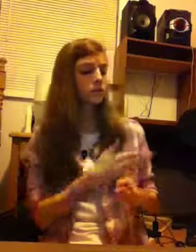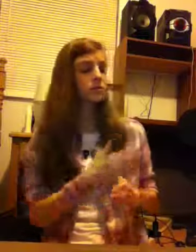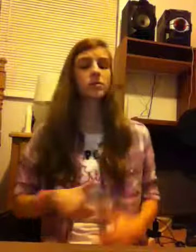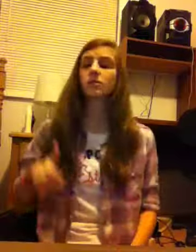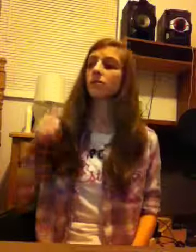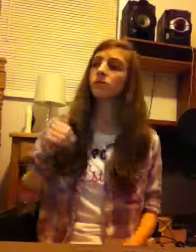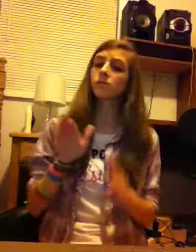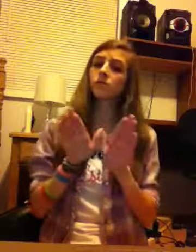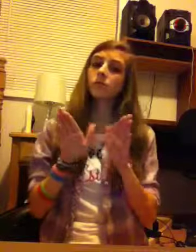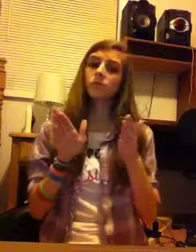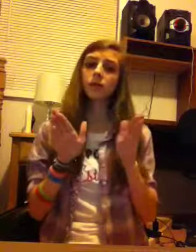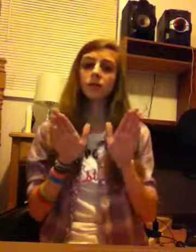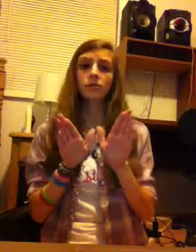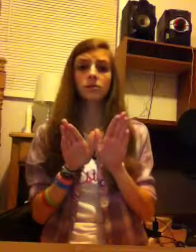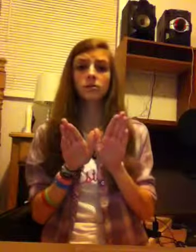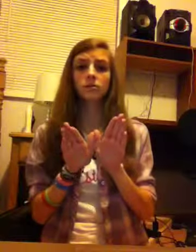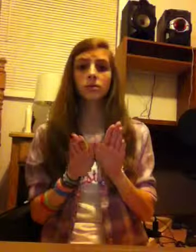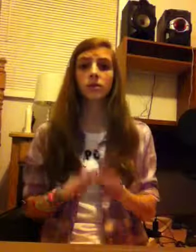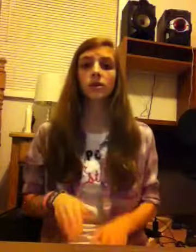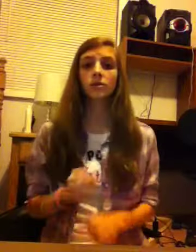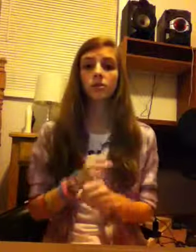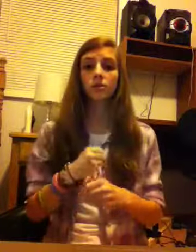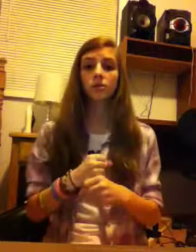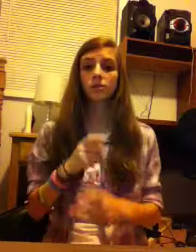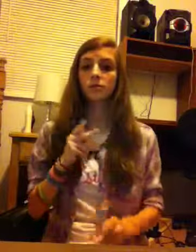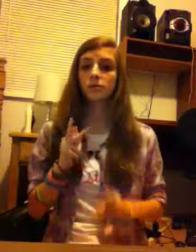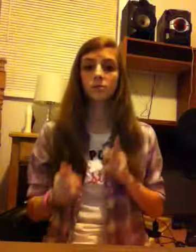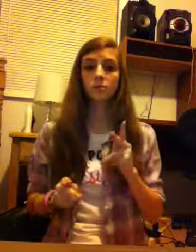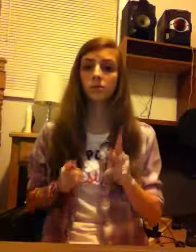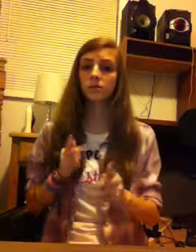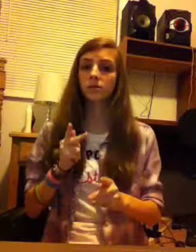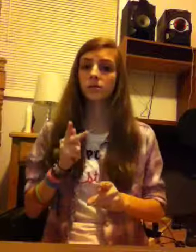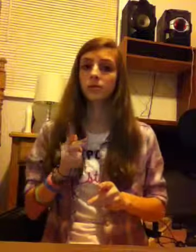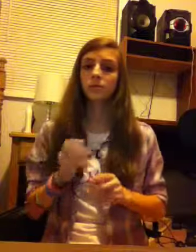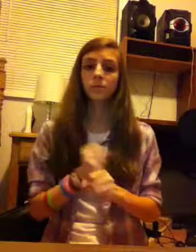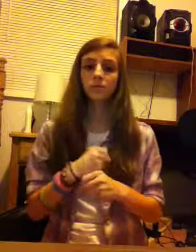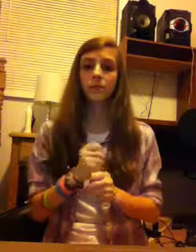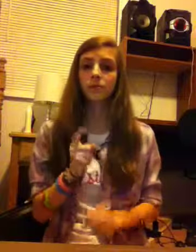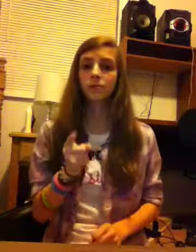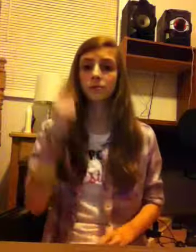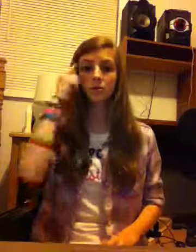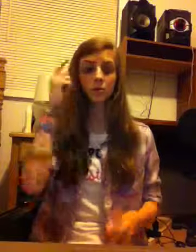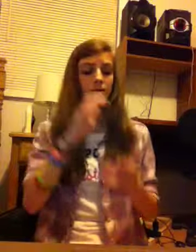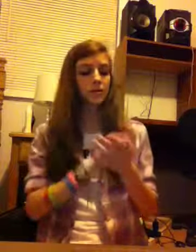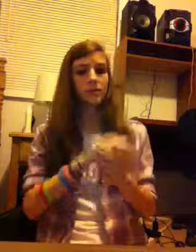slips in through a back door And calls out a person And makes you believe